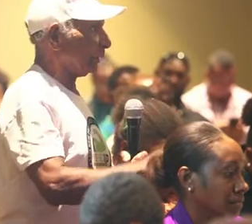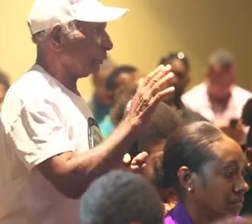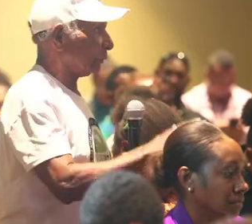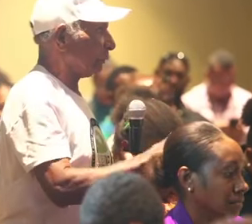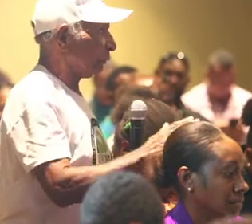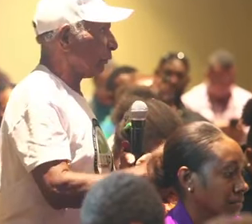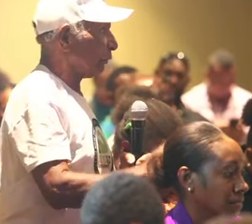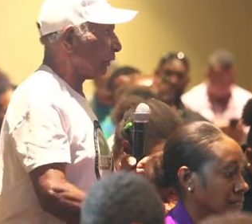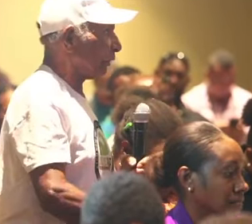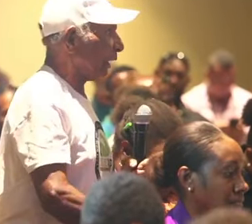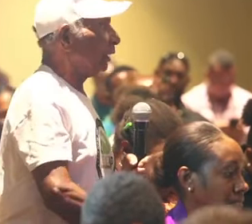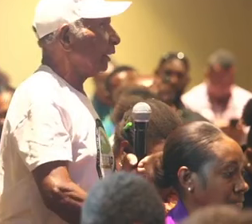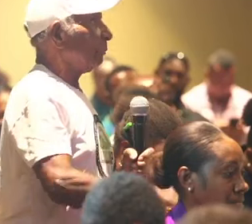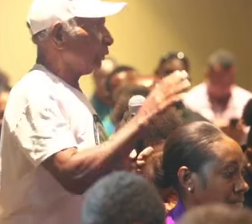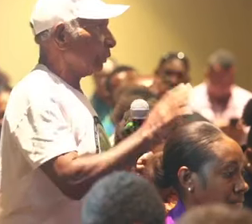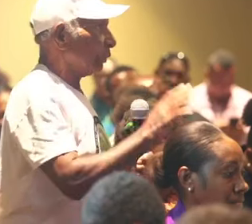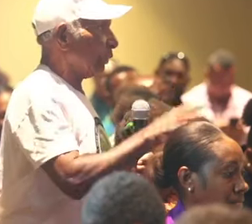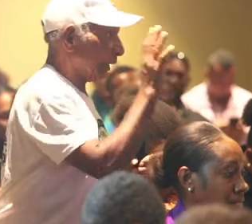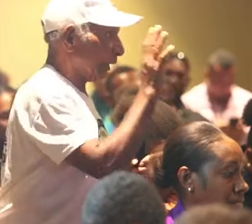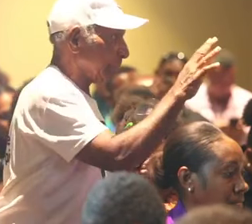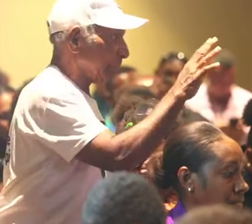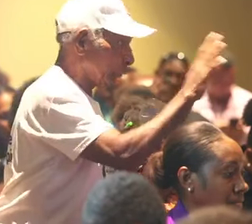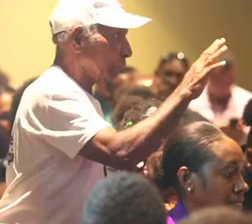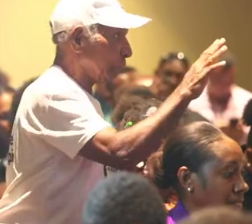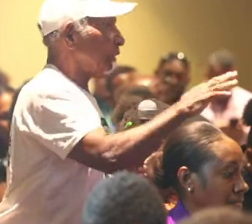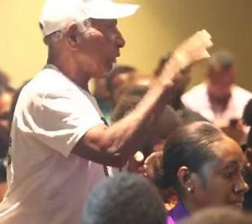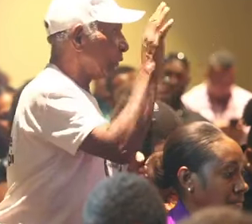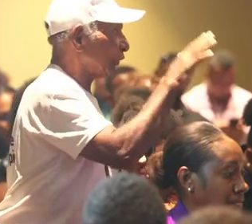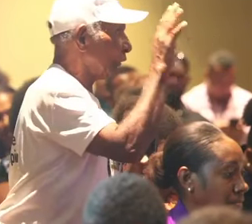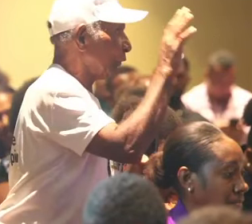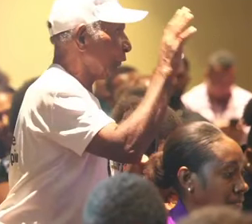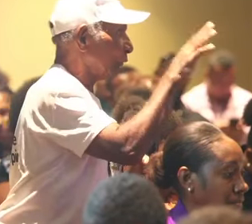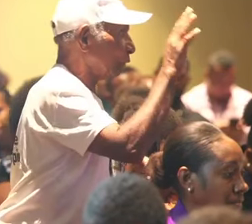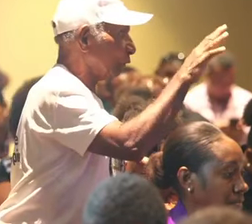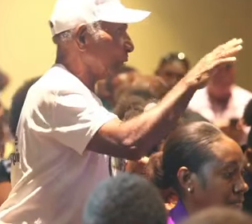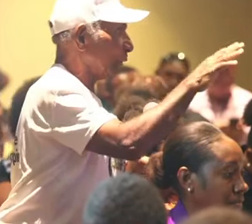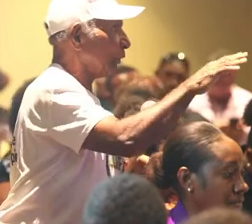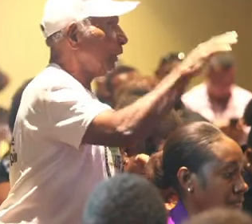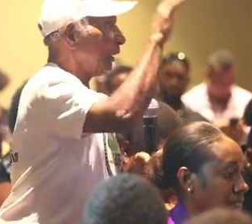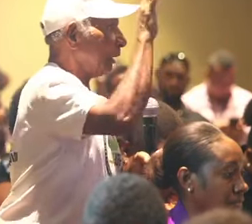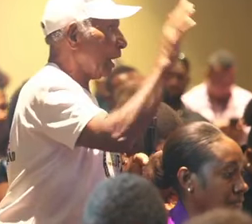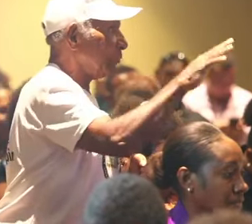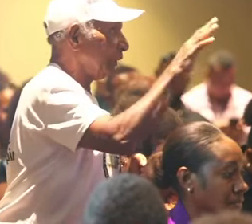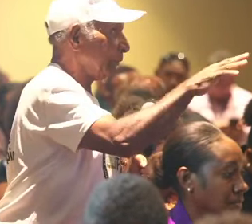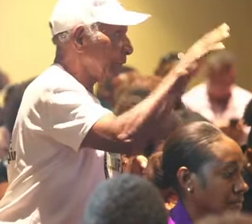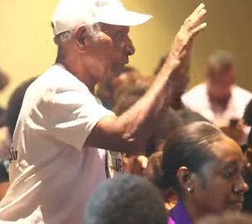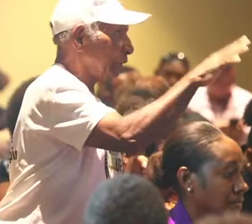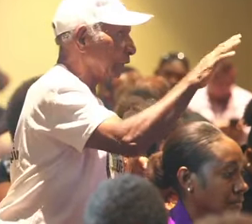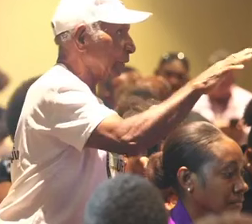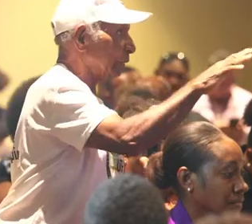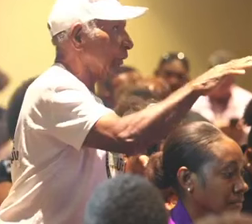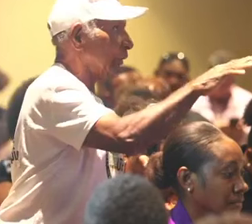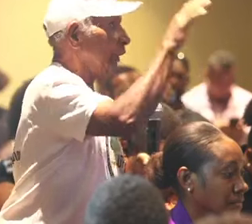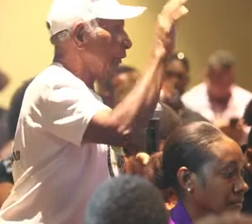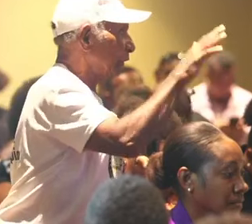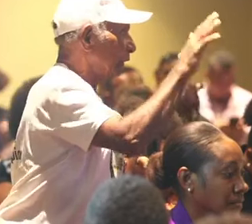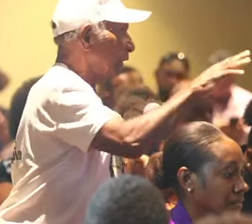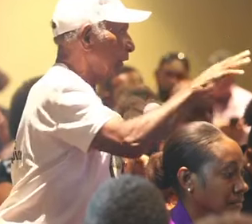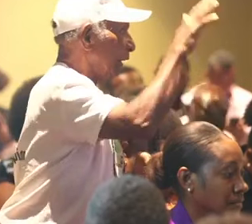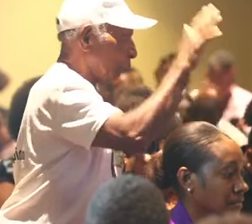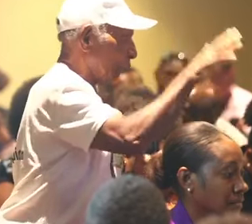this little talk, Lord, you know, here. Yeah. Me talk, God bless him, you. Lord, this is all talk to you. Now I'm giving you this talk.